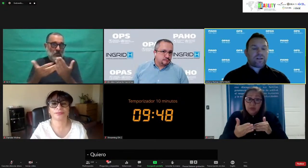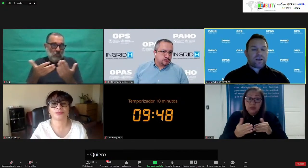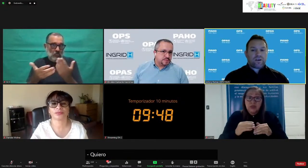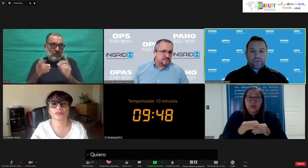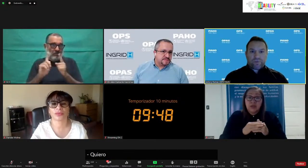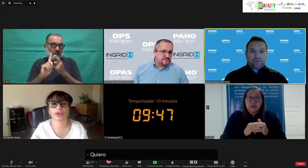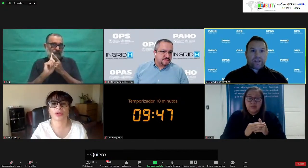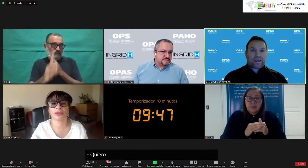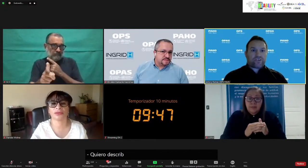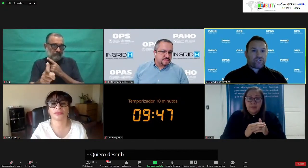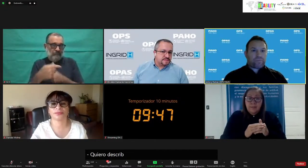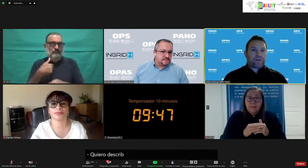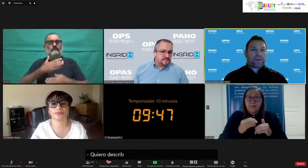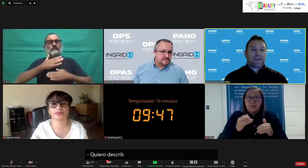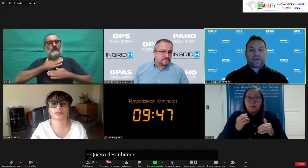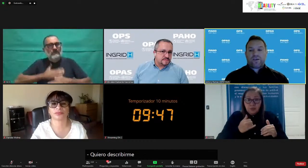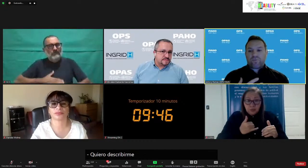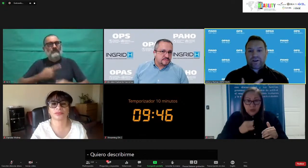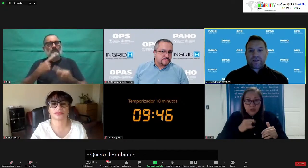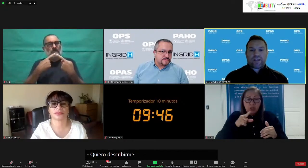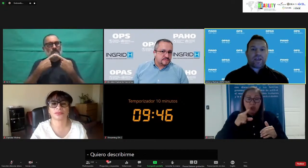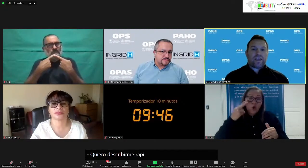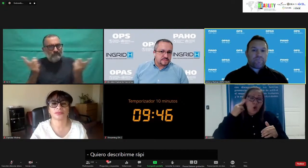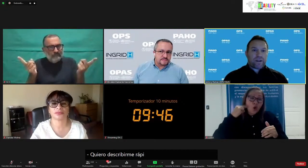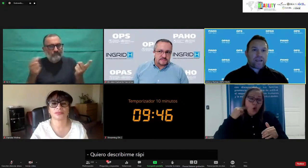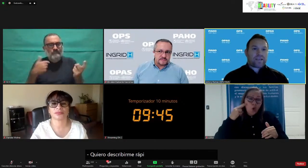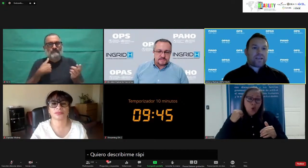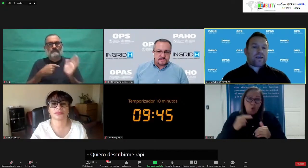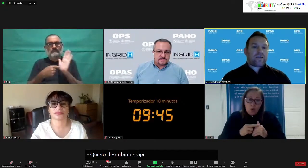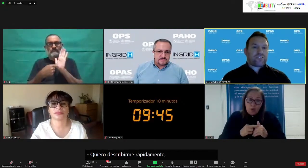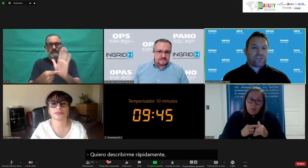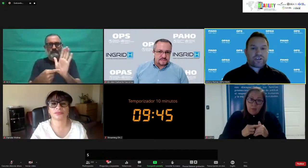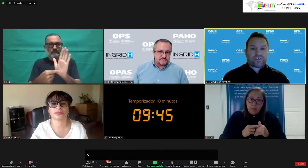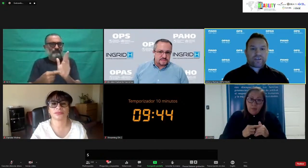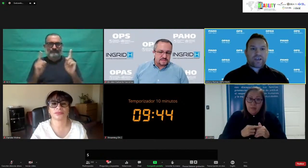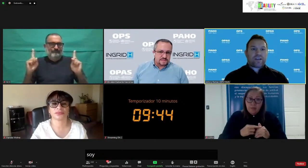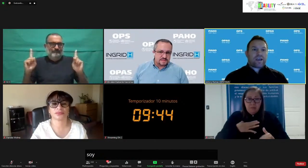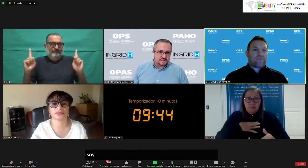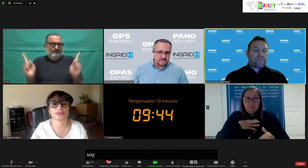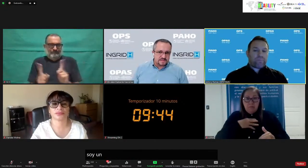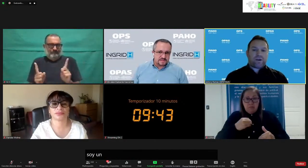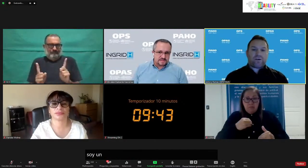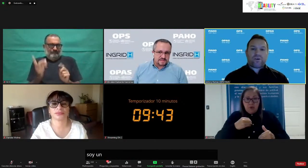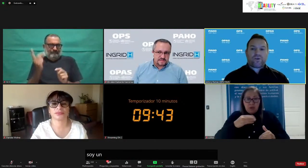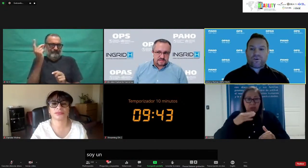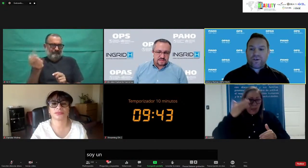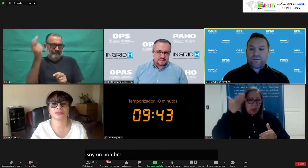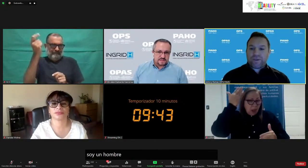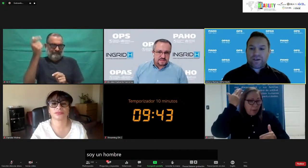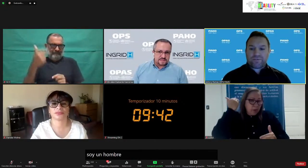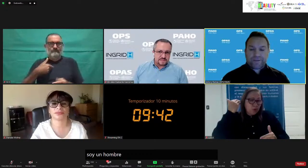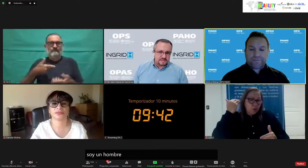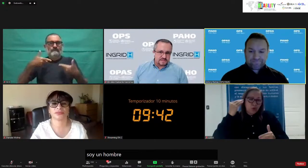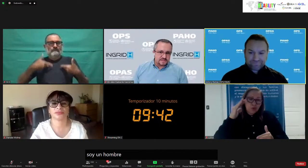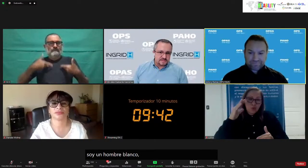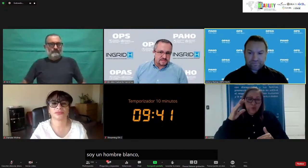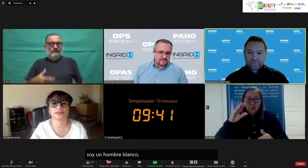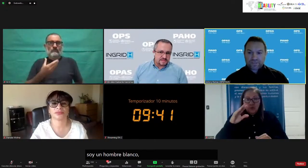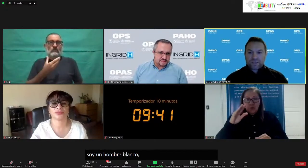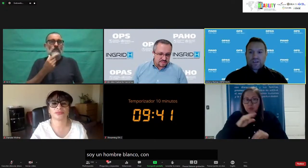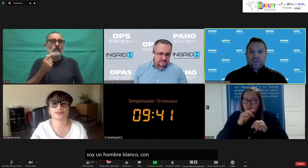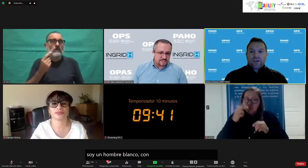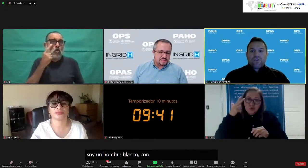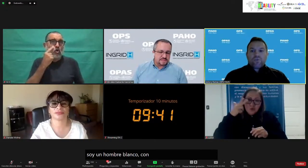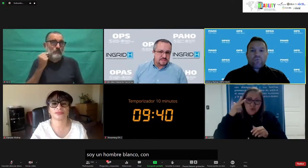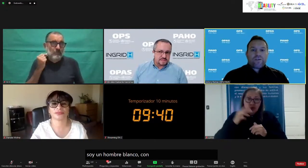male with brown hair short brown hair wearing a black shirt and have the paja logo behind me